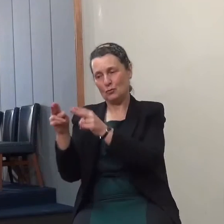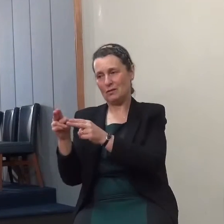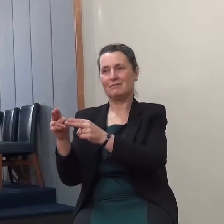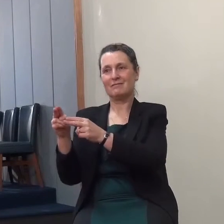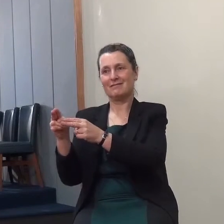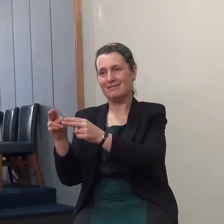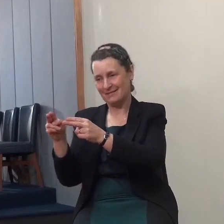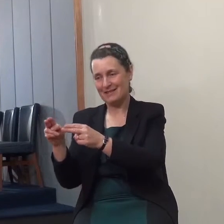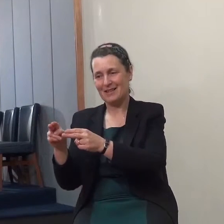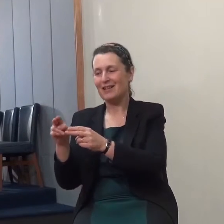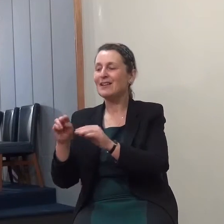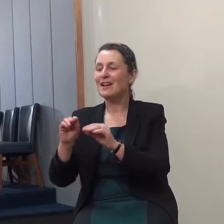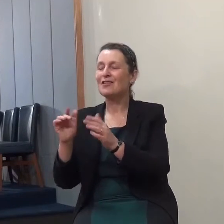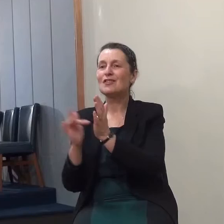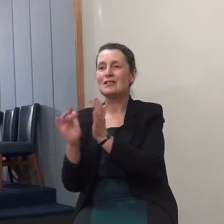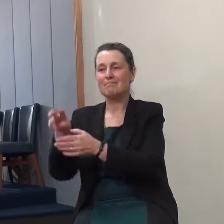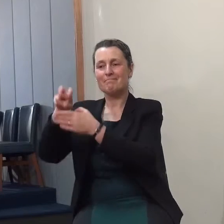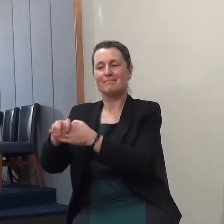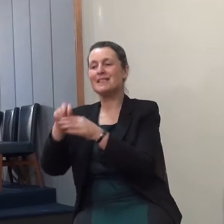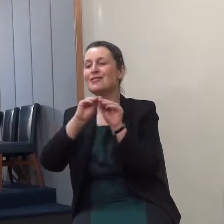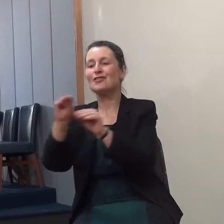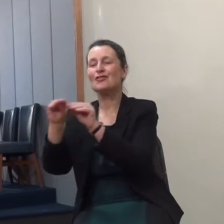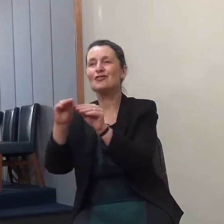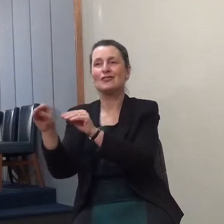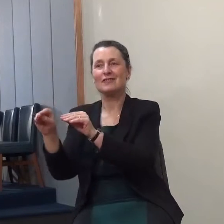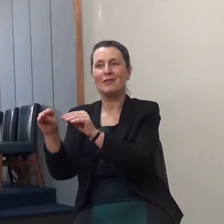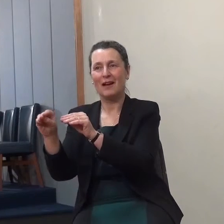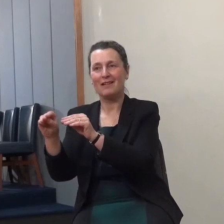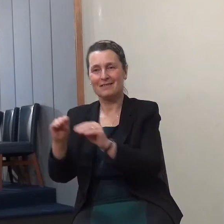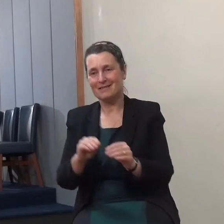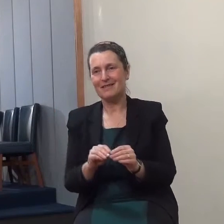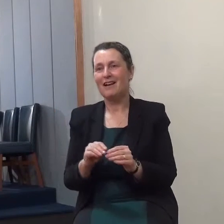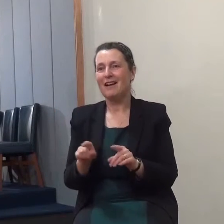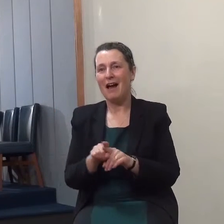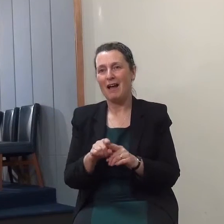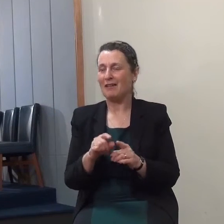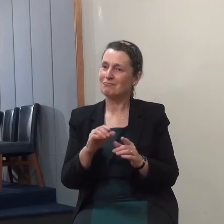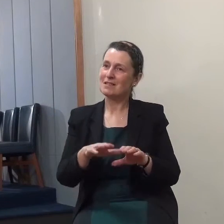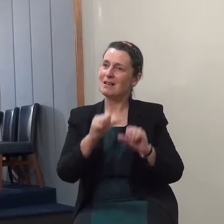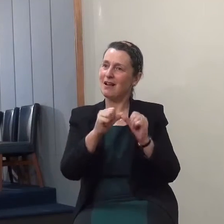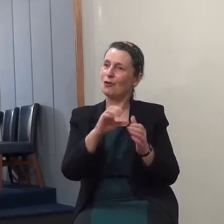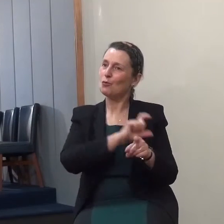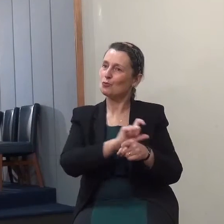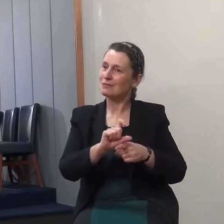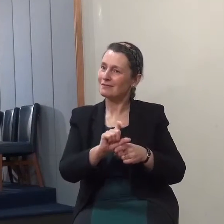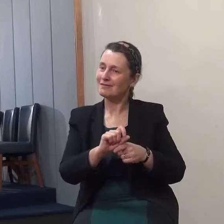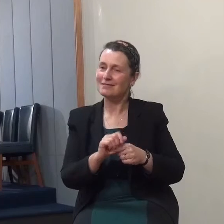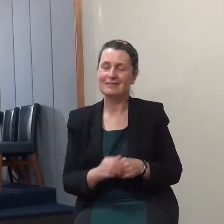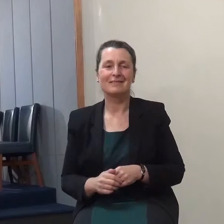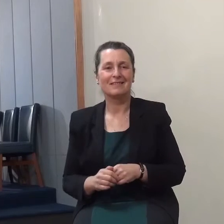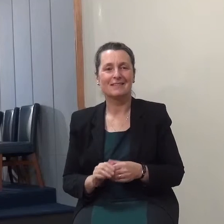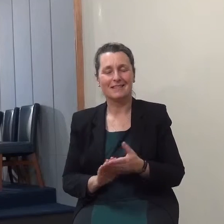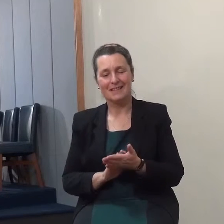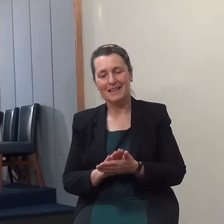So we'll glance just an overview of this so that you can see in the context of the fact